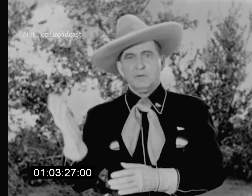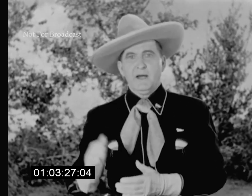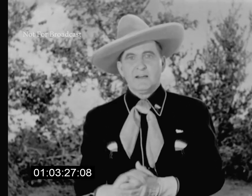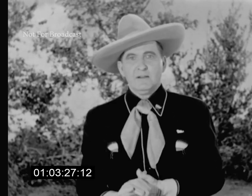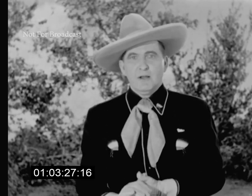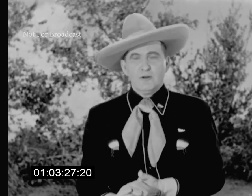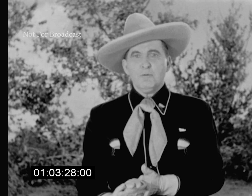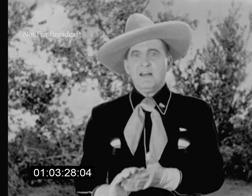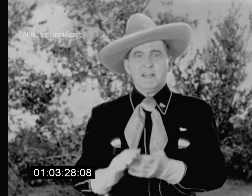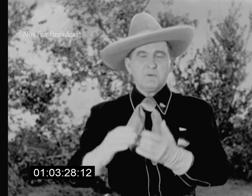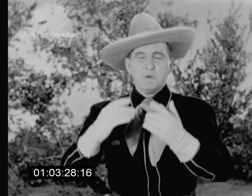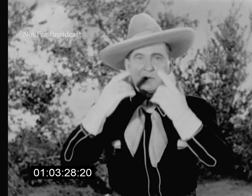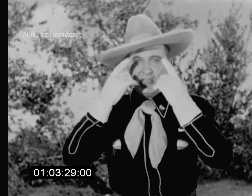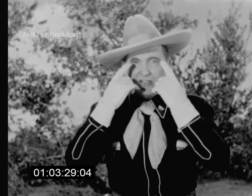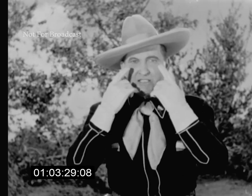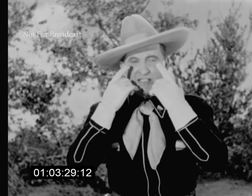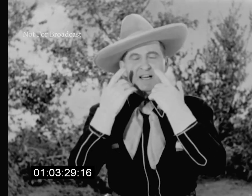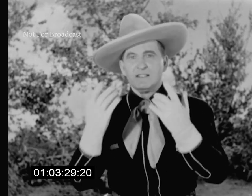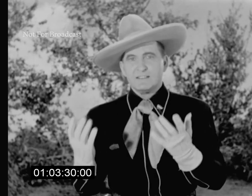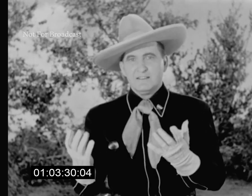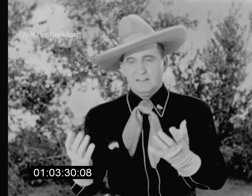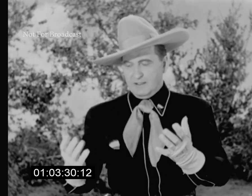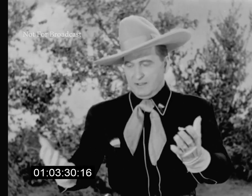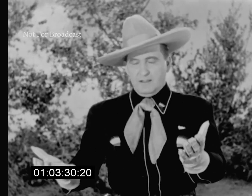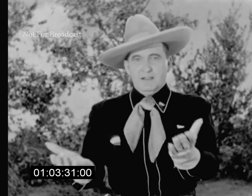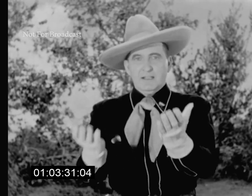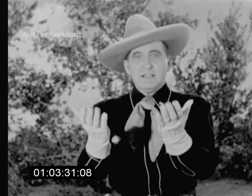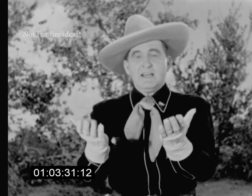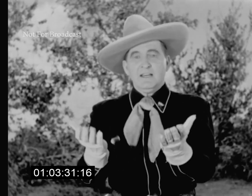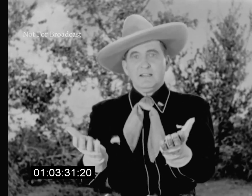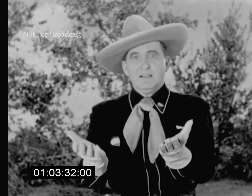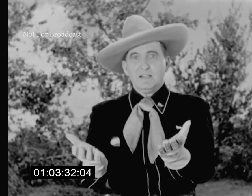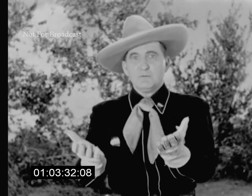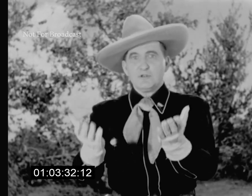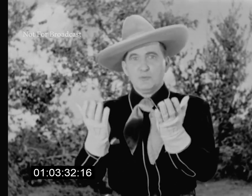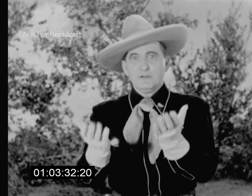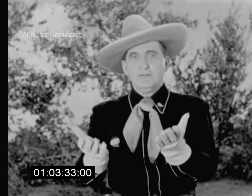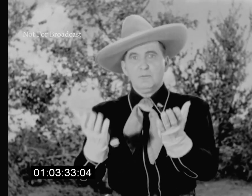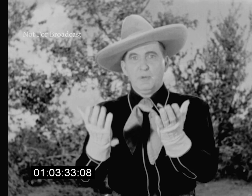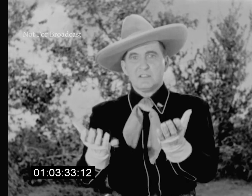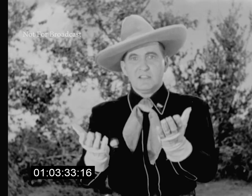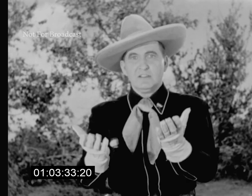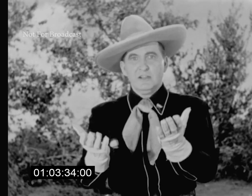back. The old man came to me with tears in his eyes. And in his hand, he had his most beautiful buckskin hunting